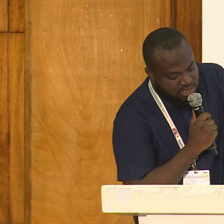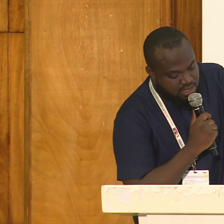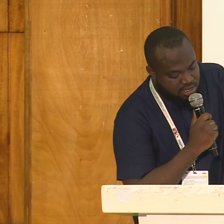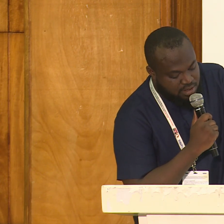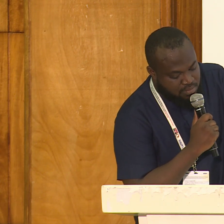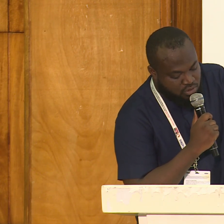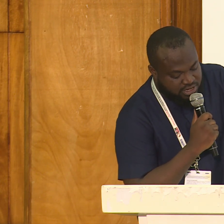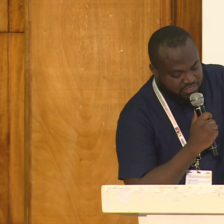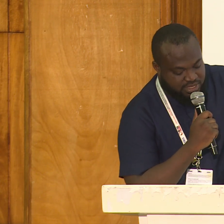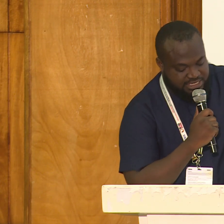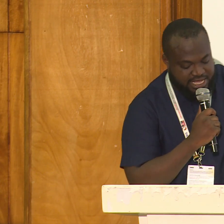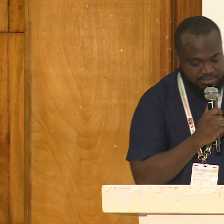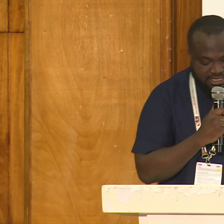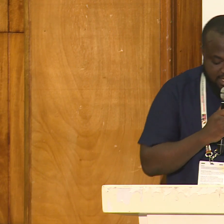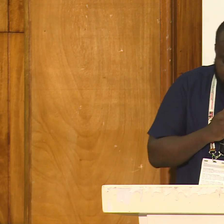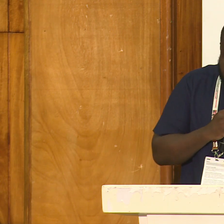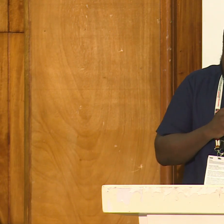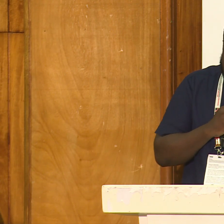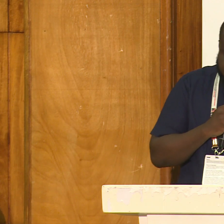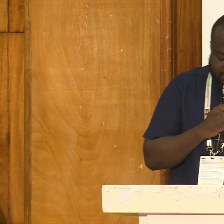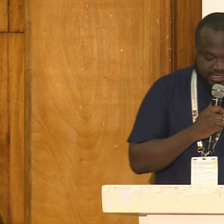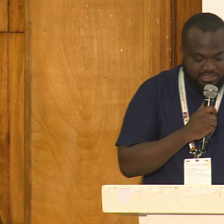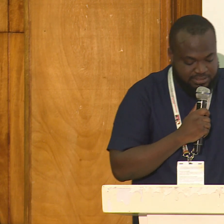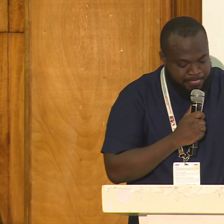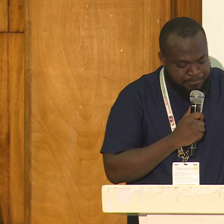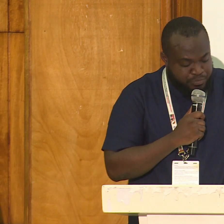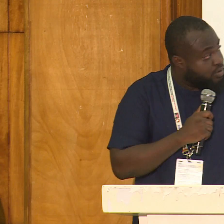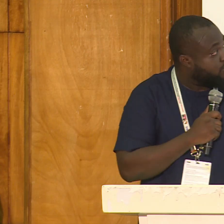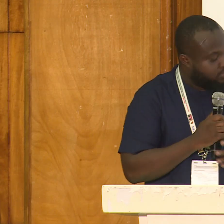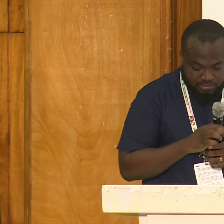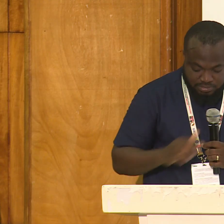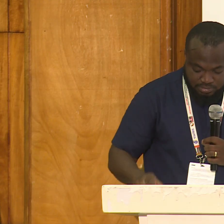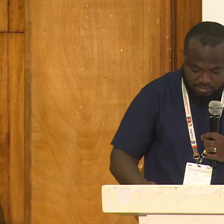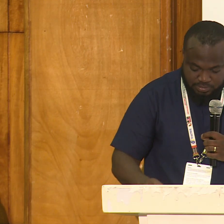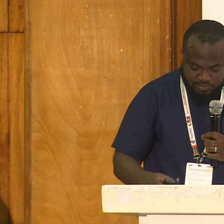is more than 3 times the national prevalence.